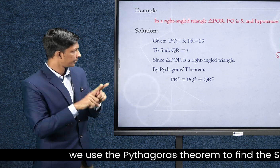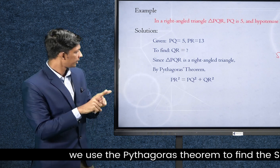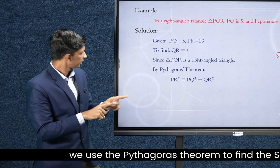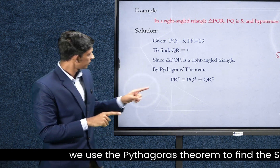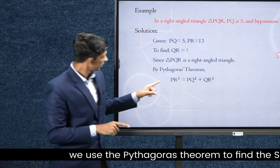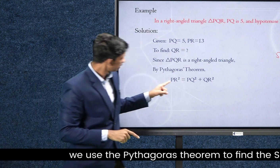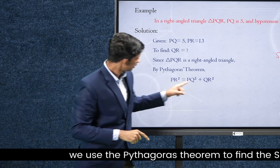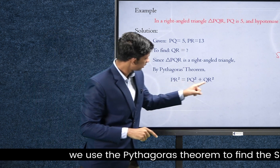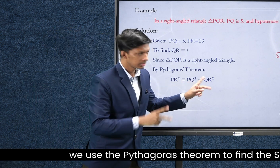QR.